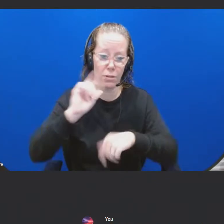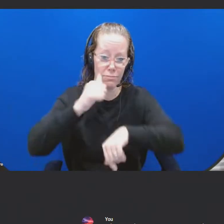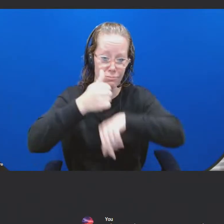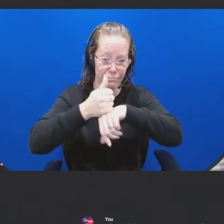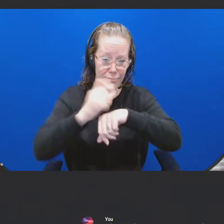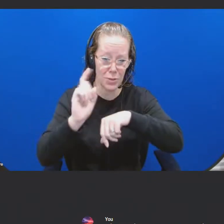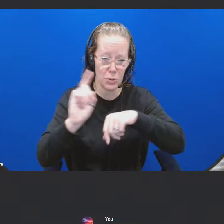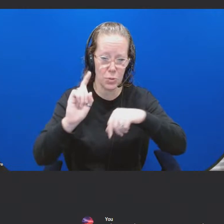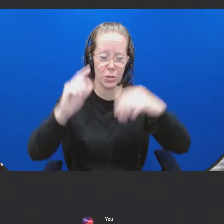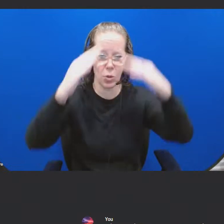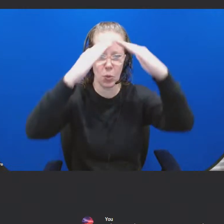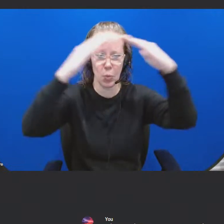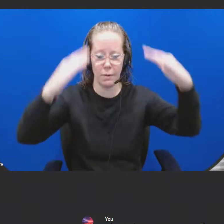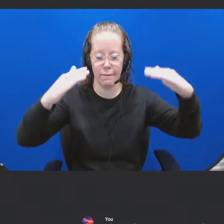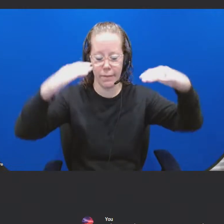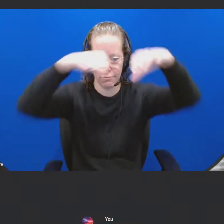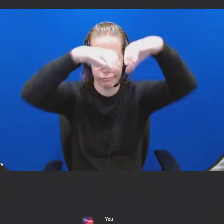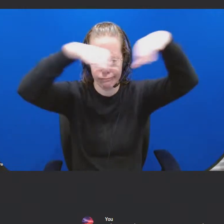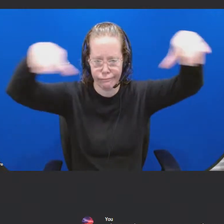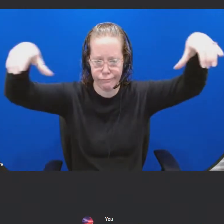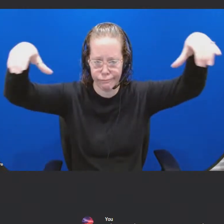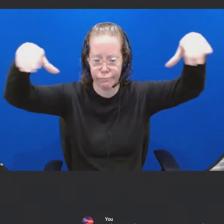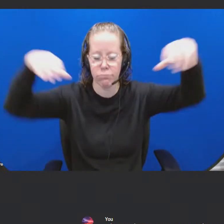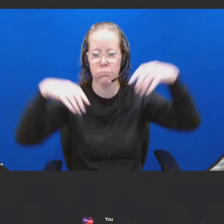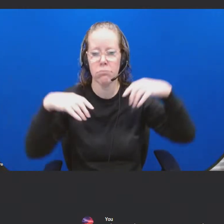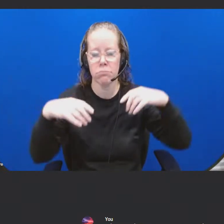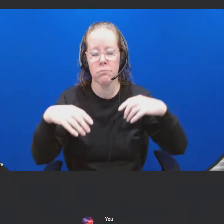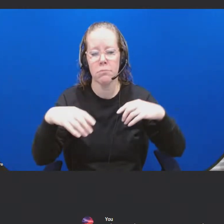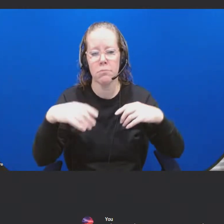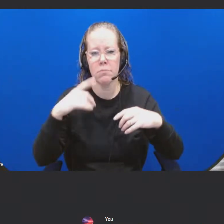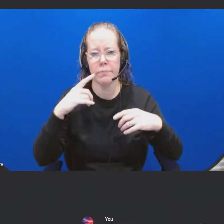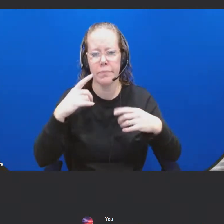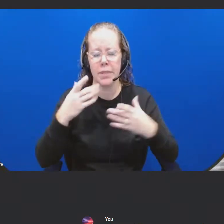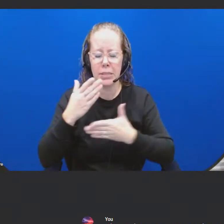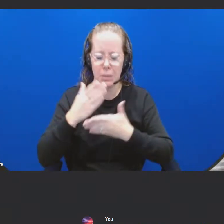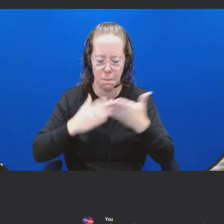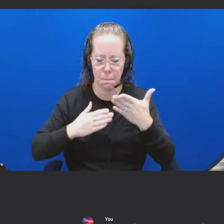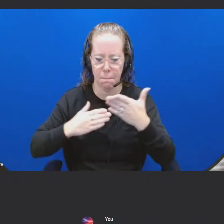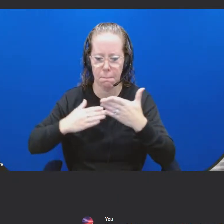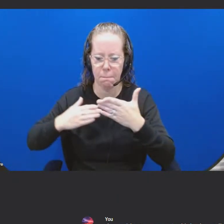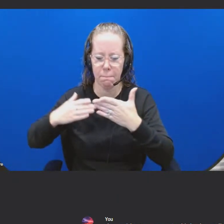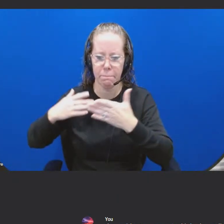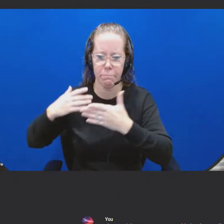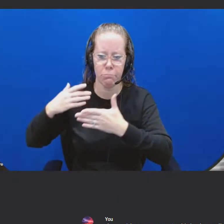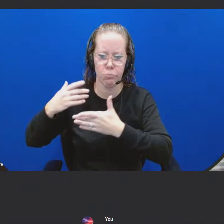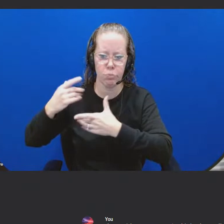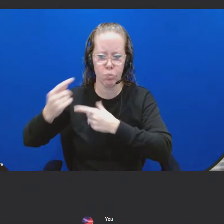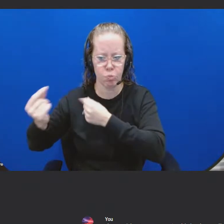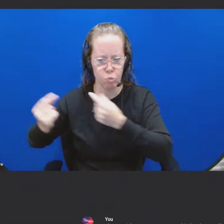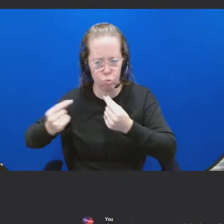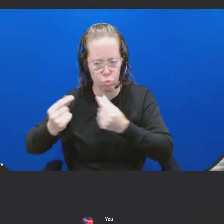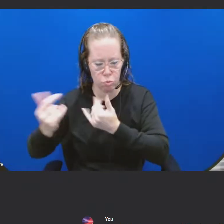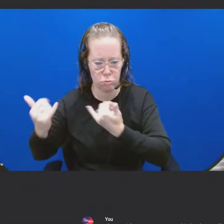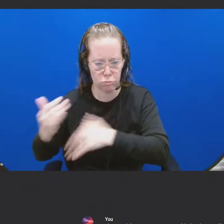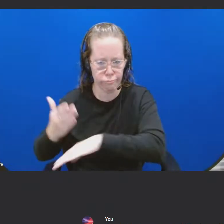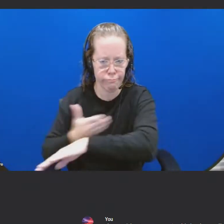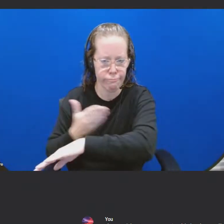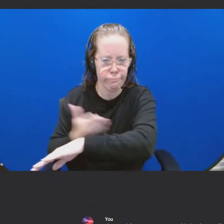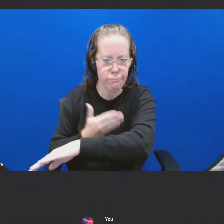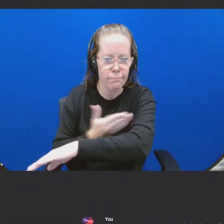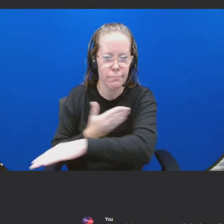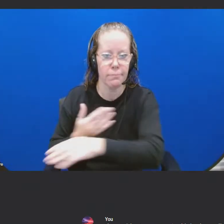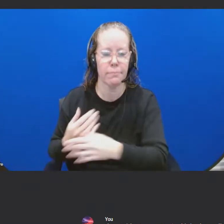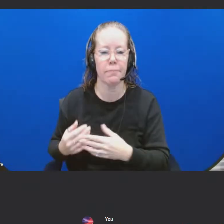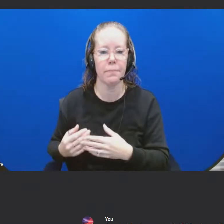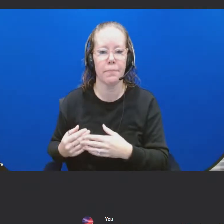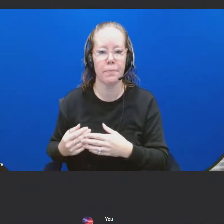of that work is sort of going to be there's been work behind the scenes, obviously, but most of the heavy